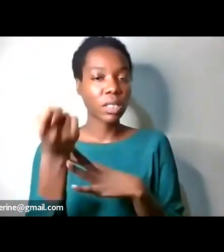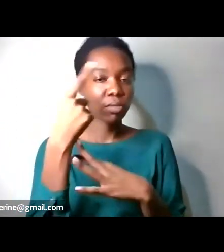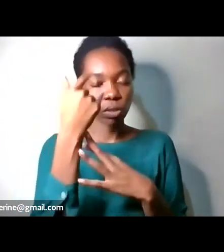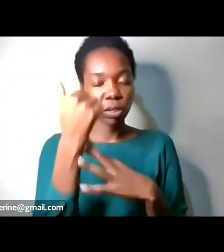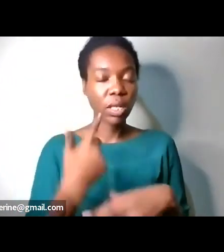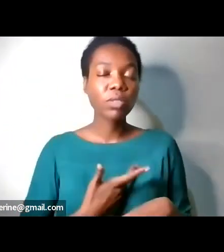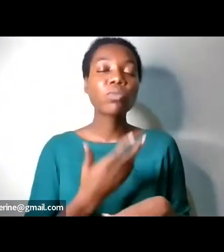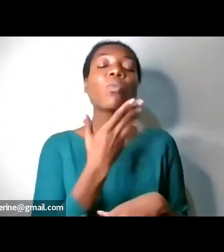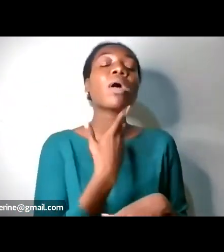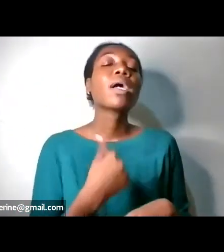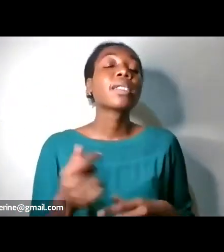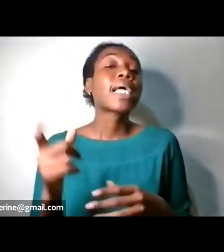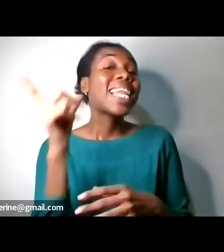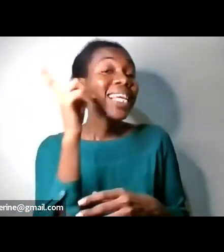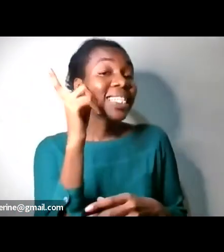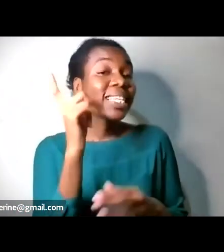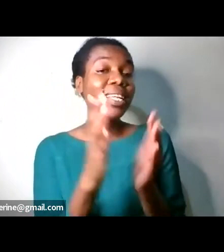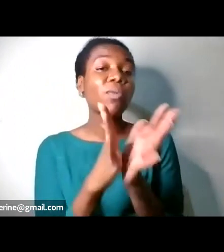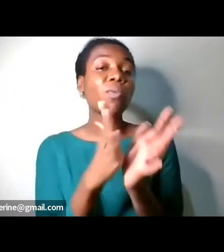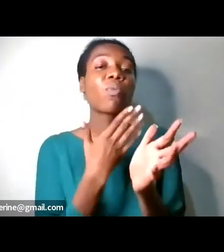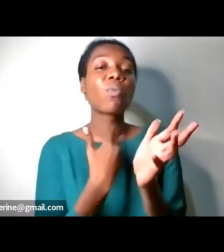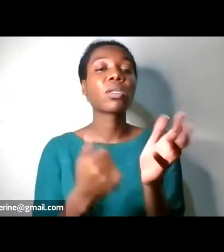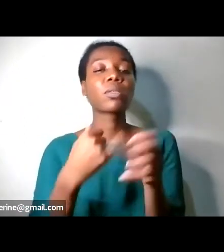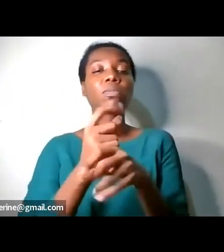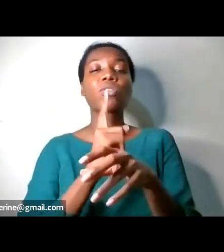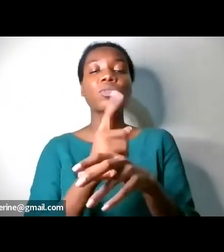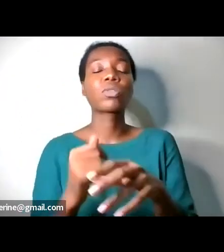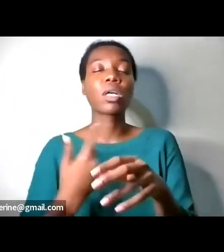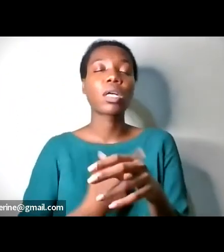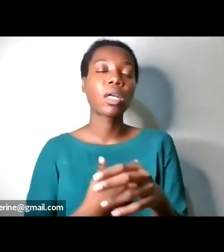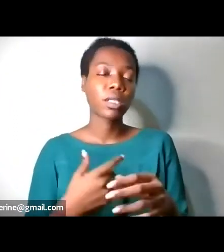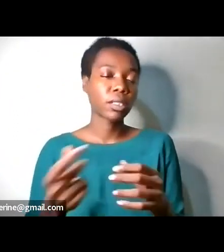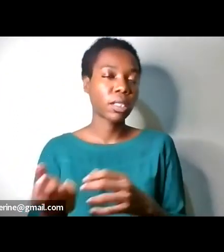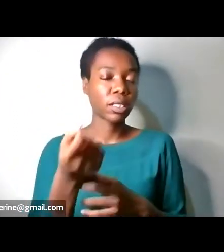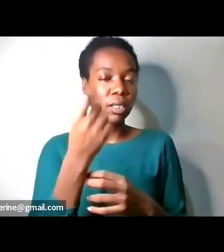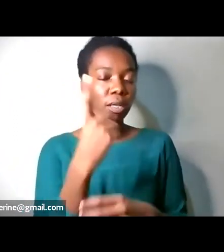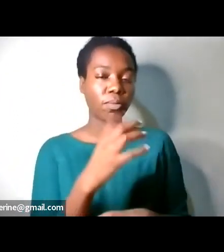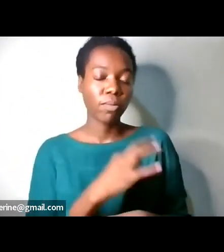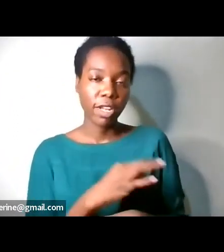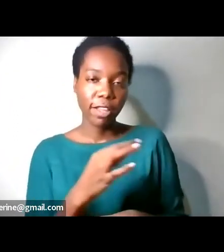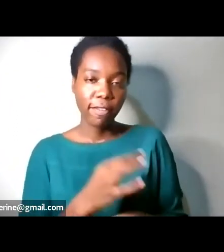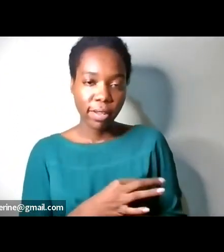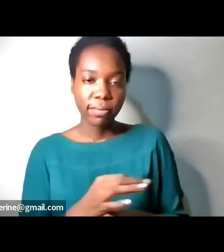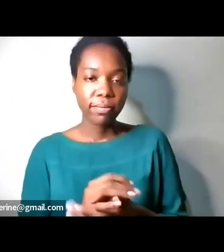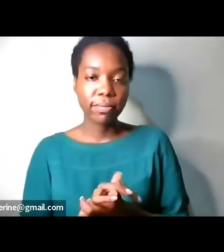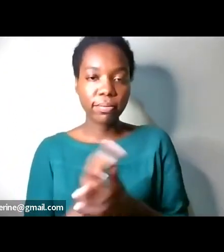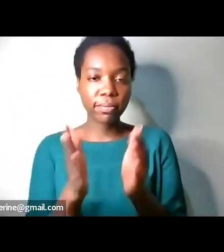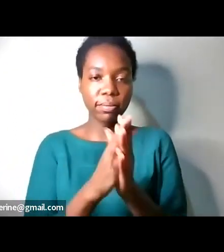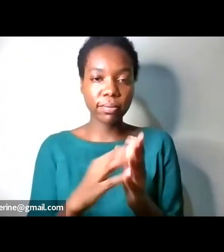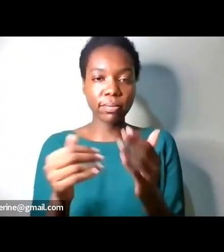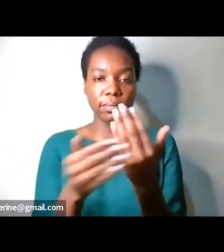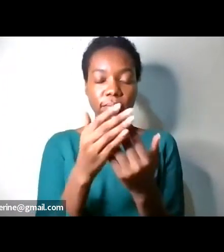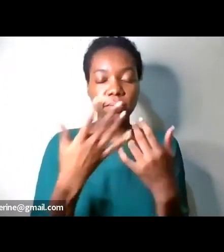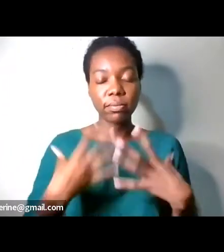want to just make sure that you're making better decisions and you're treating your people better, and